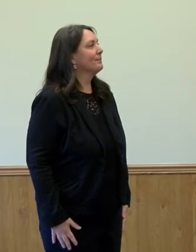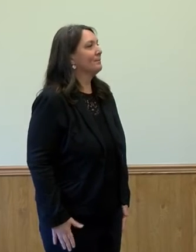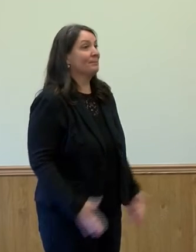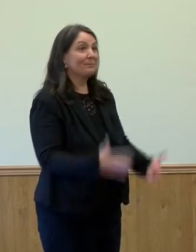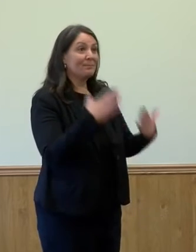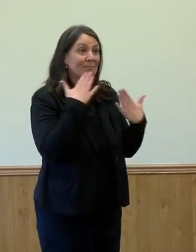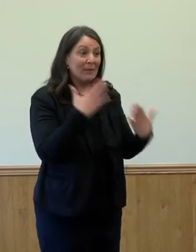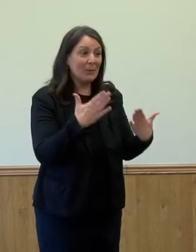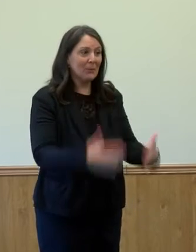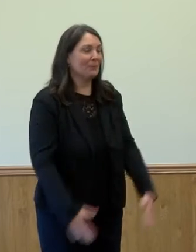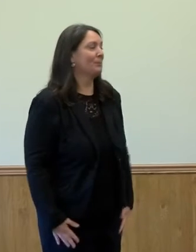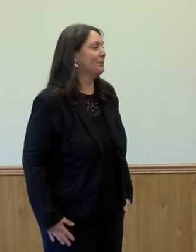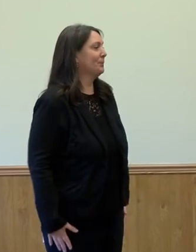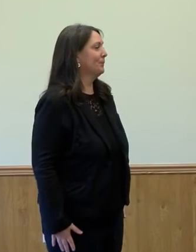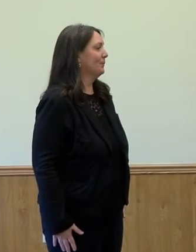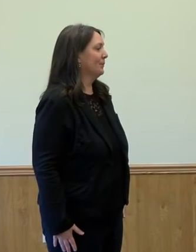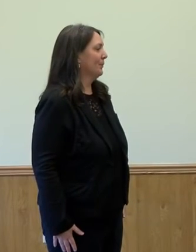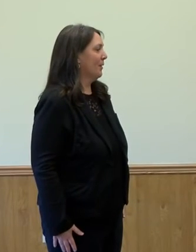Thank you.